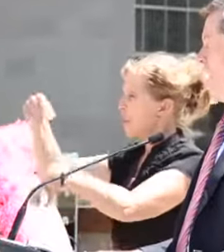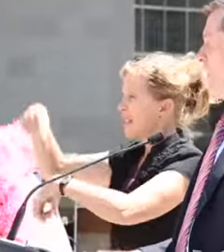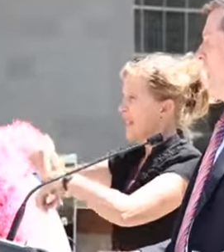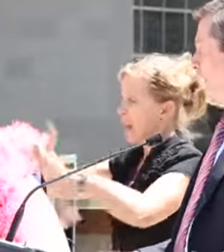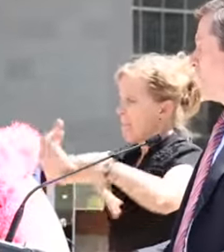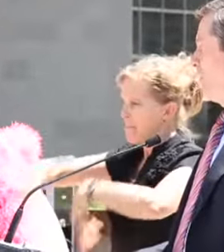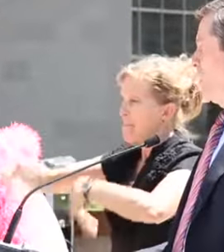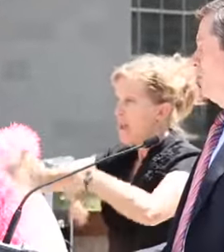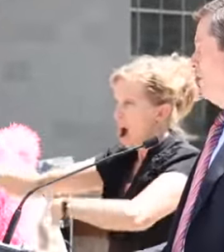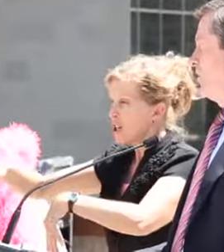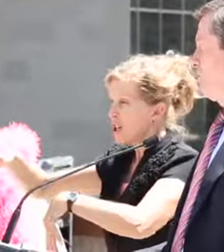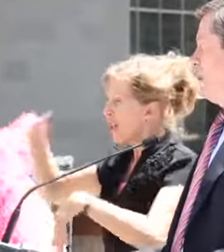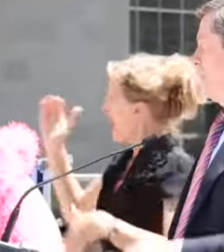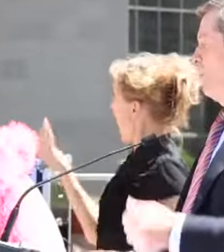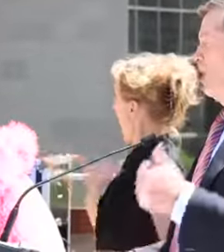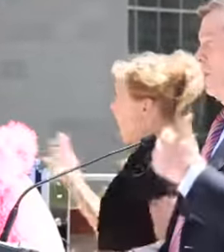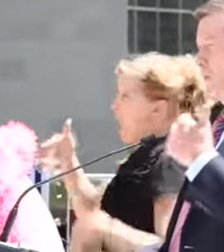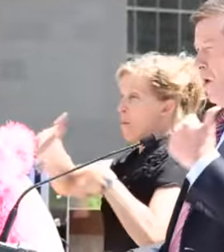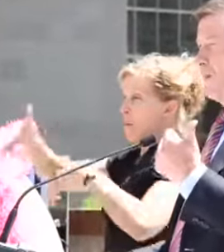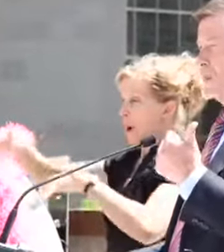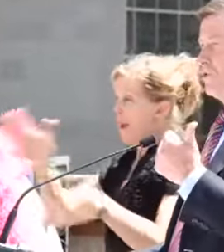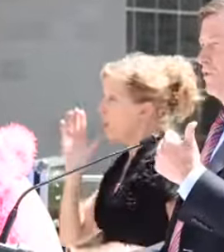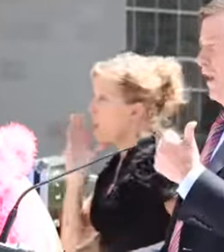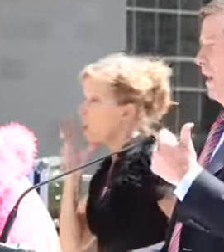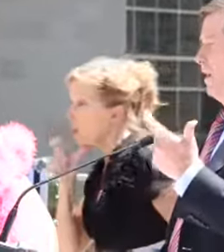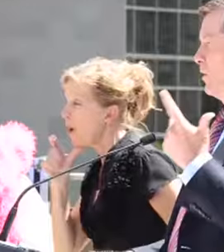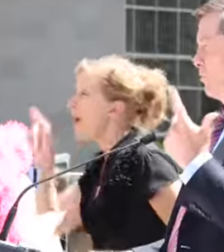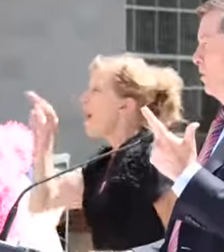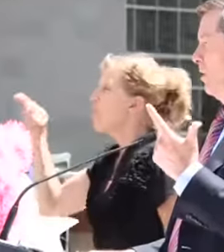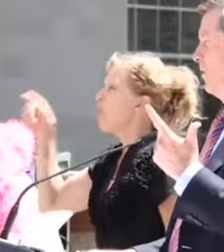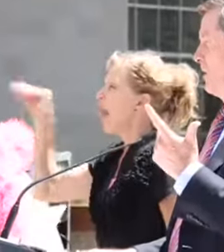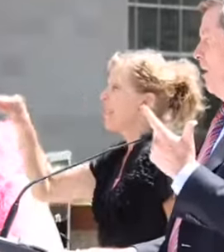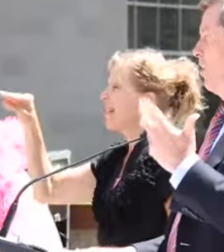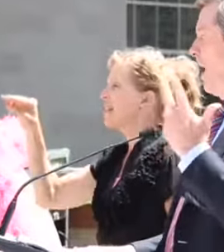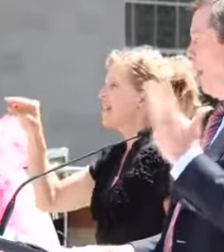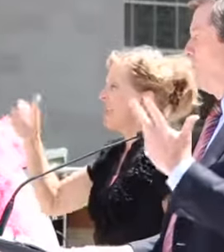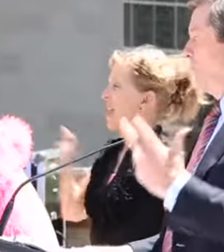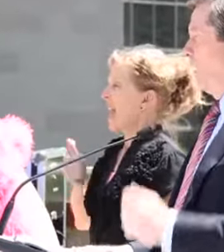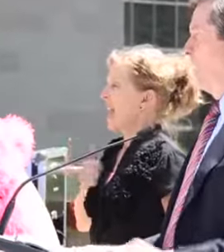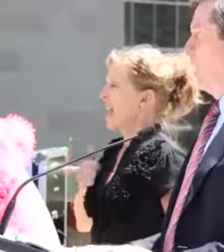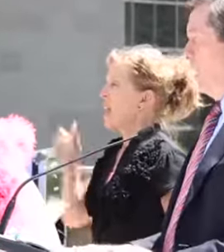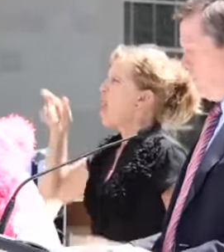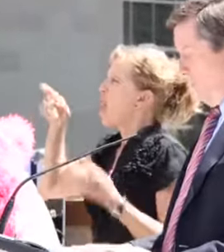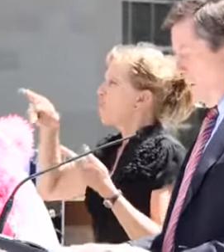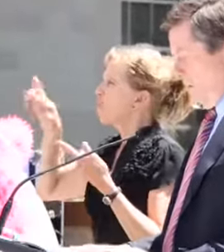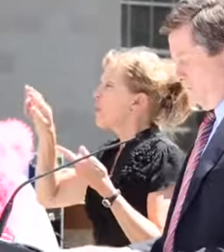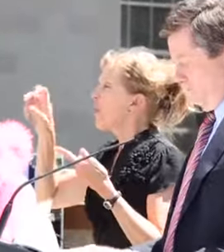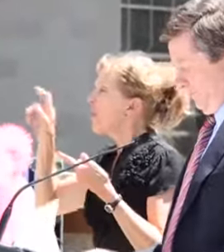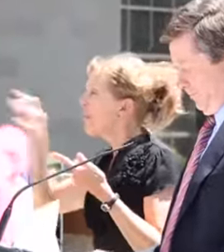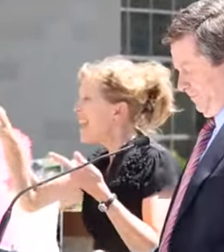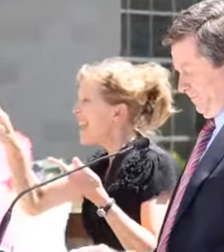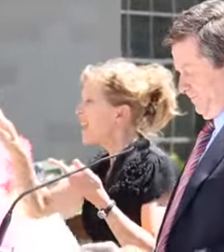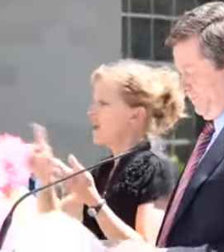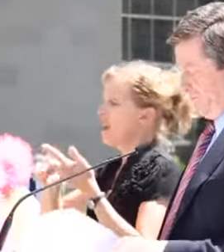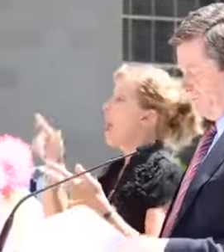this parade, our parade, here in Toronto, the Prime Minister of Canada, the Premier of Ontario, and the Mayor of Toronto.